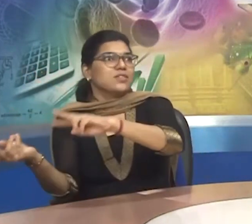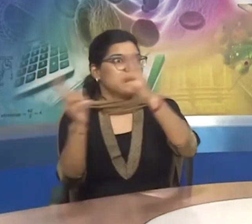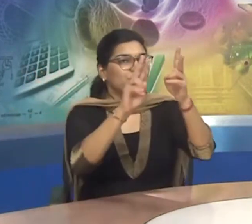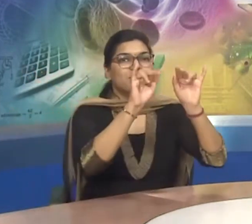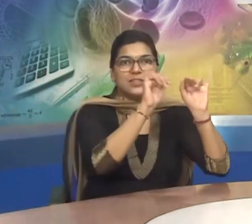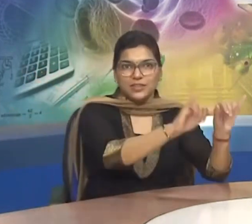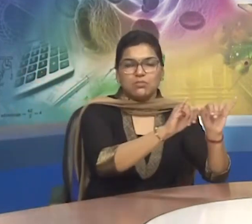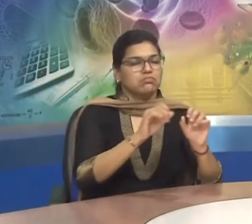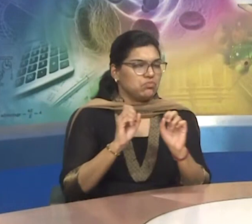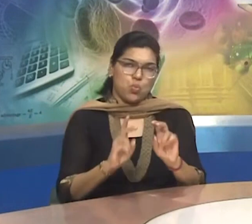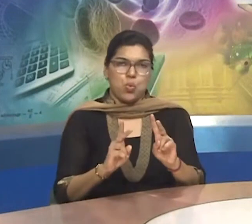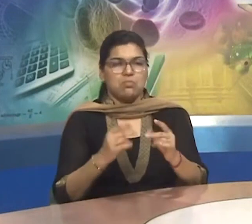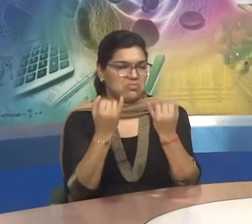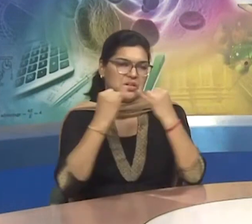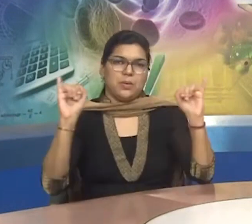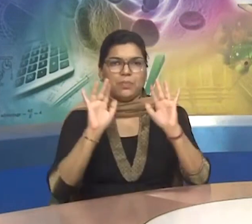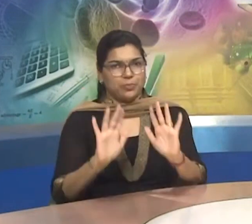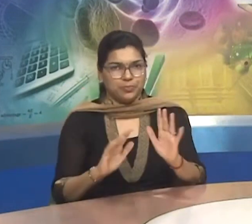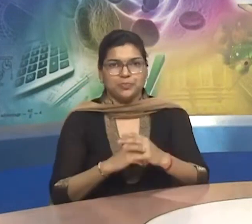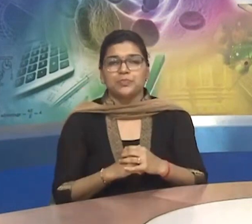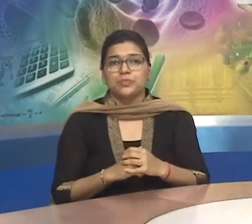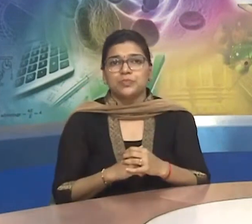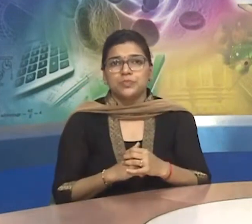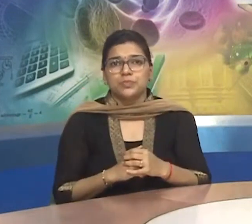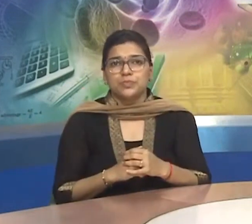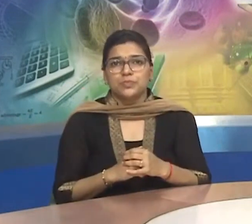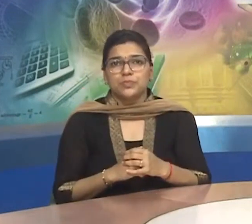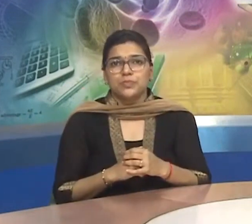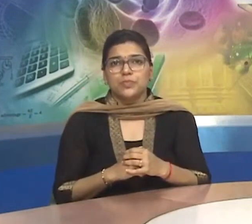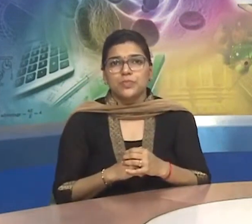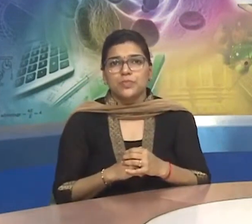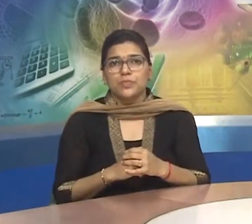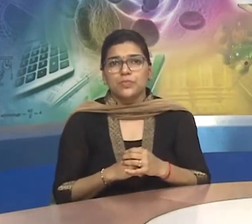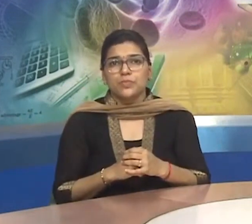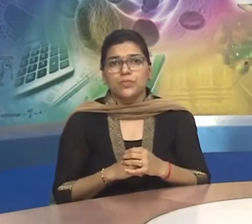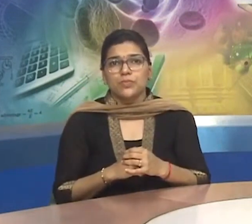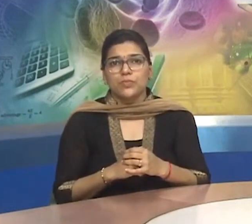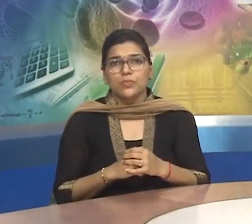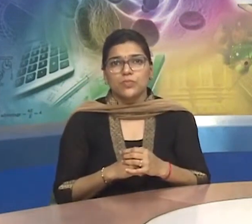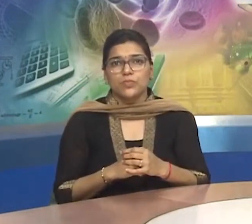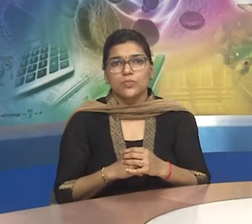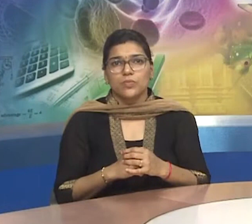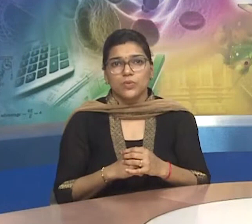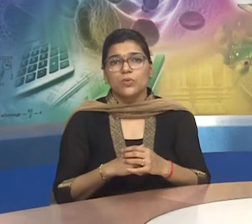Also, there is a freedom to reside and settle in any part of the country within